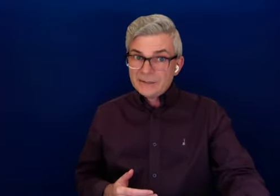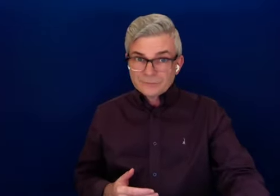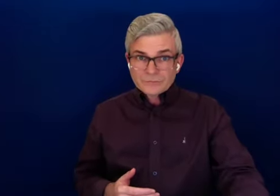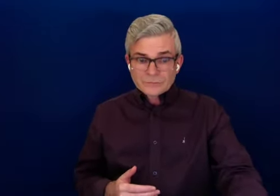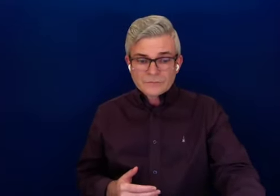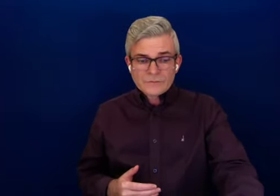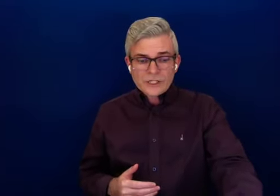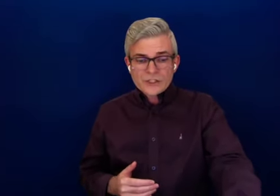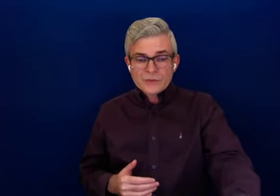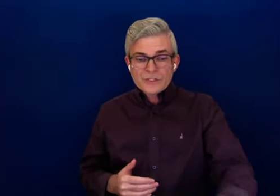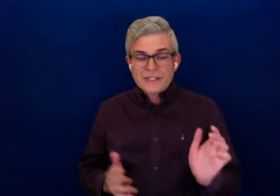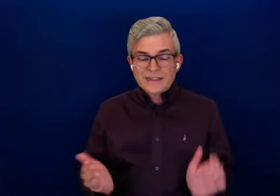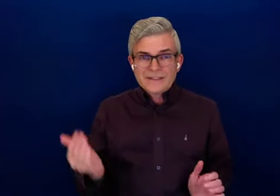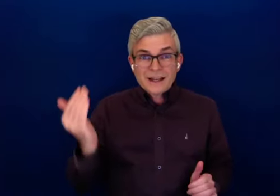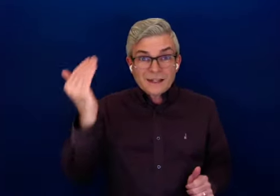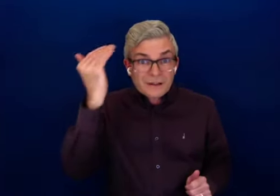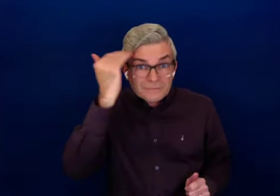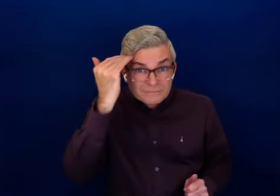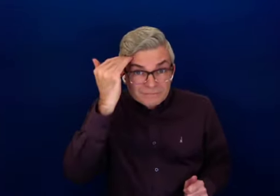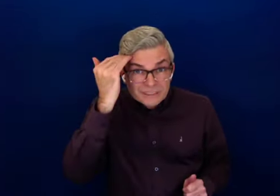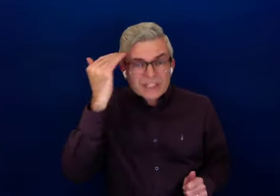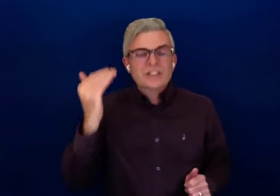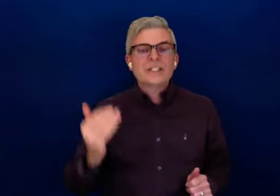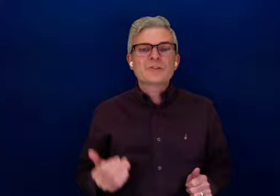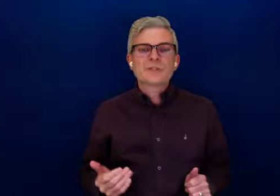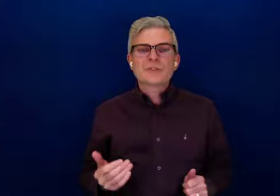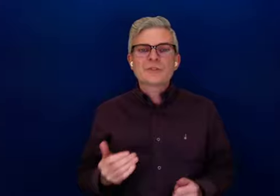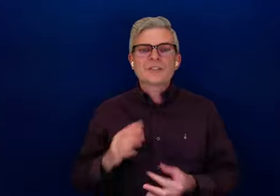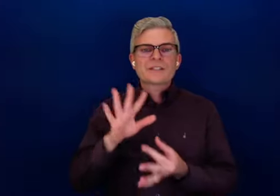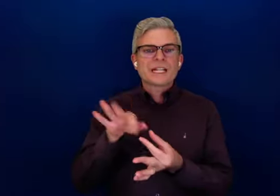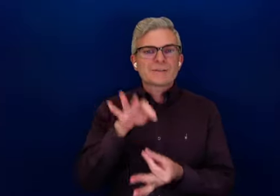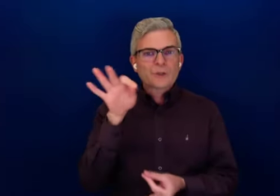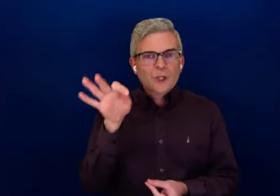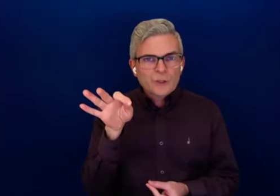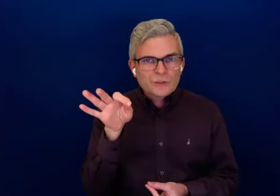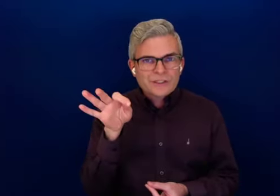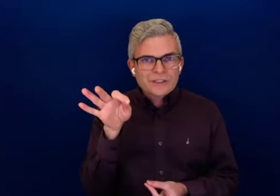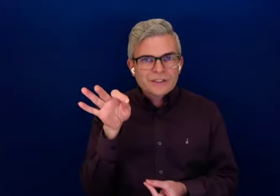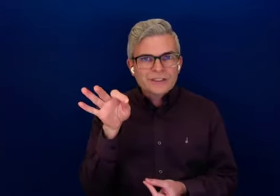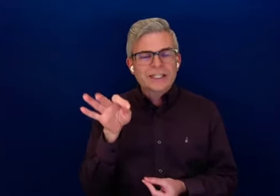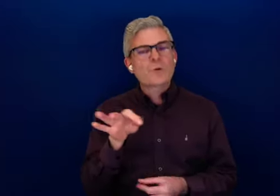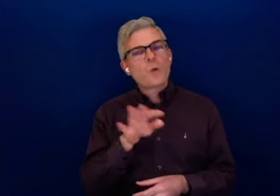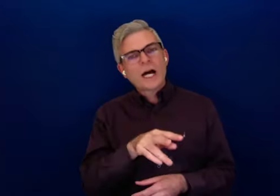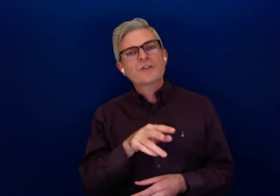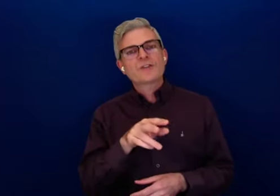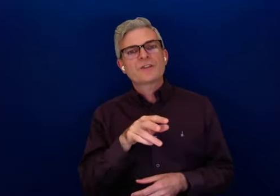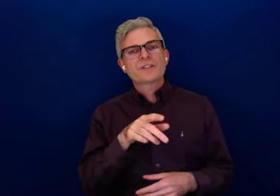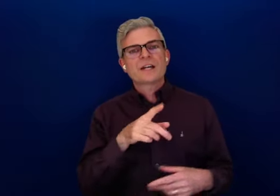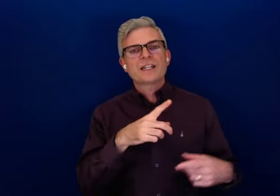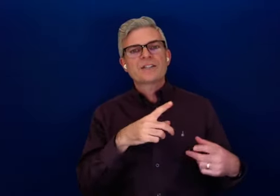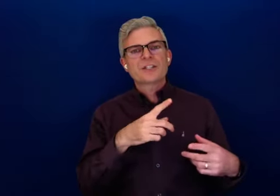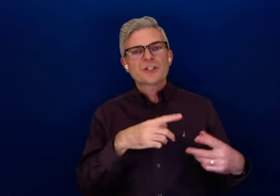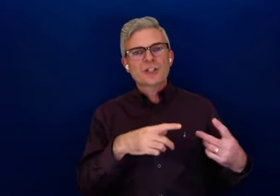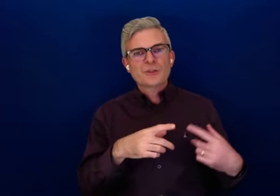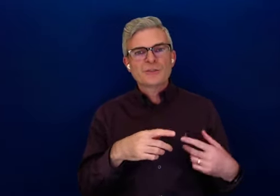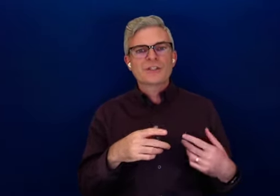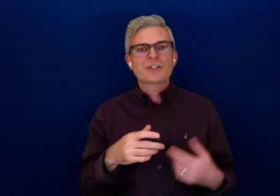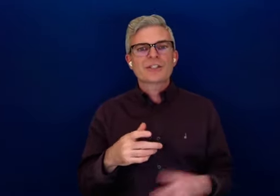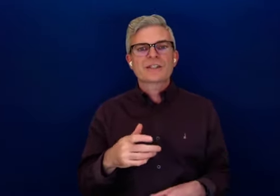Cindy uses that sign to introduce the sign for ghost. And watch the signs that she uses. She